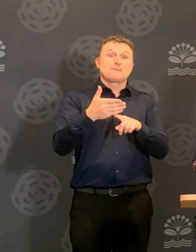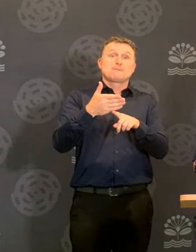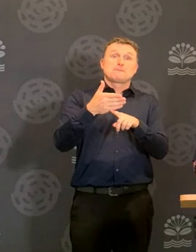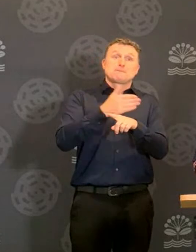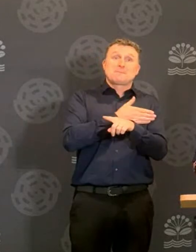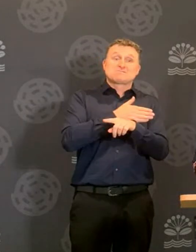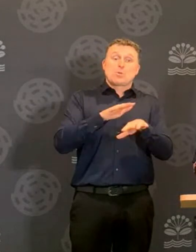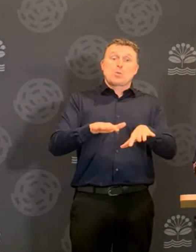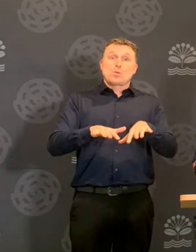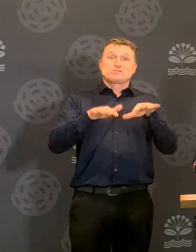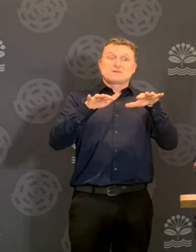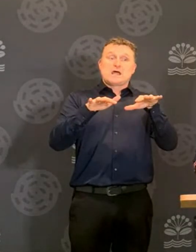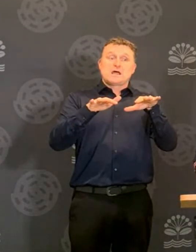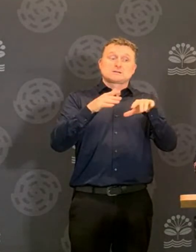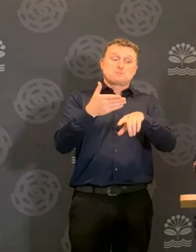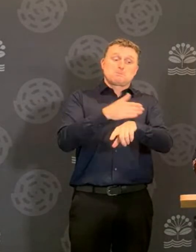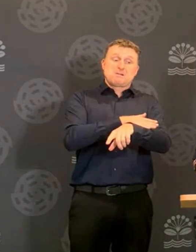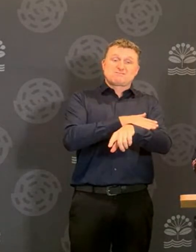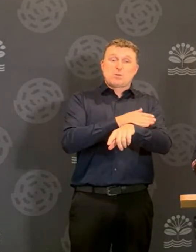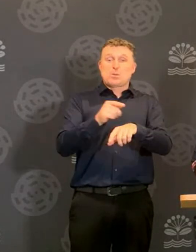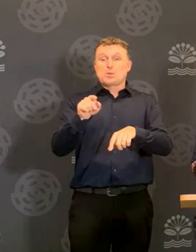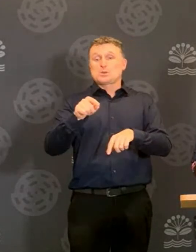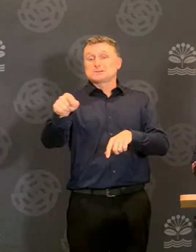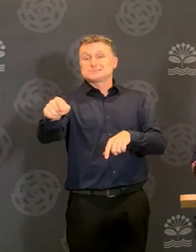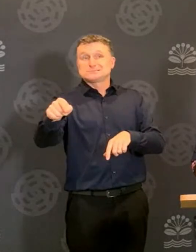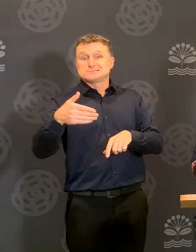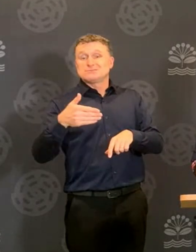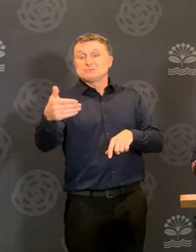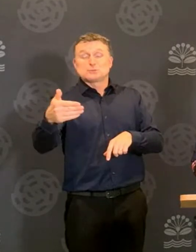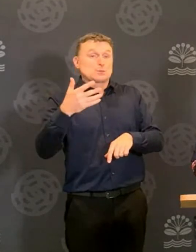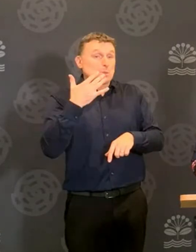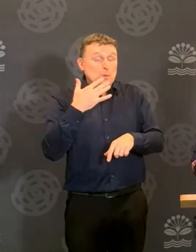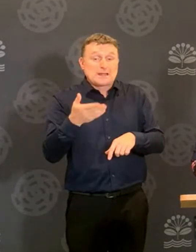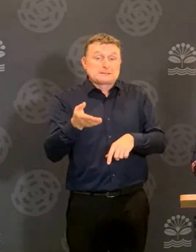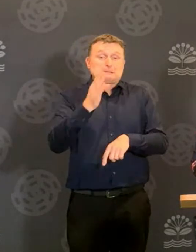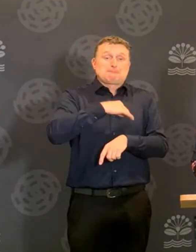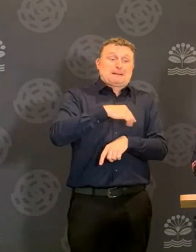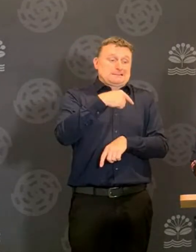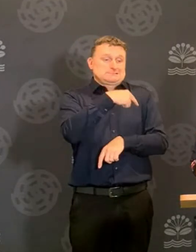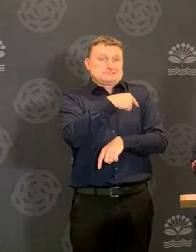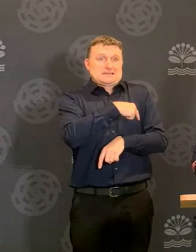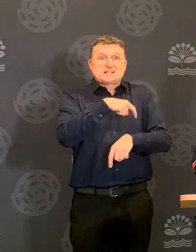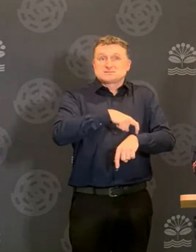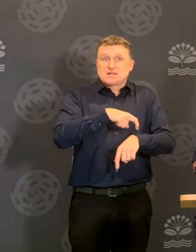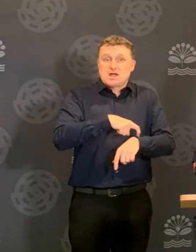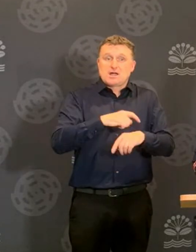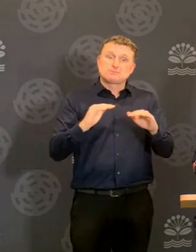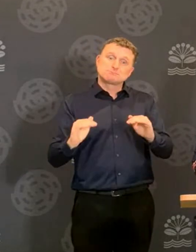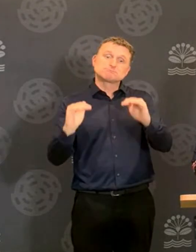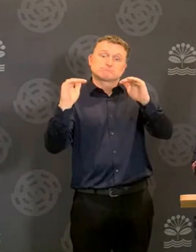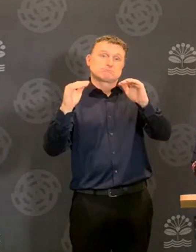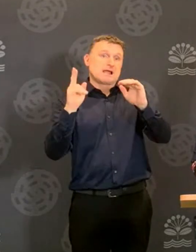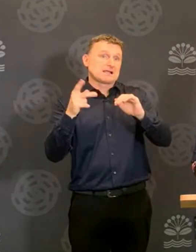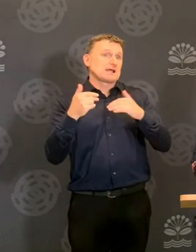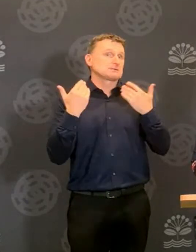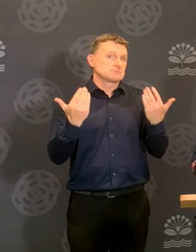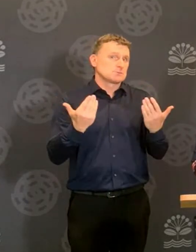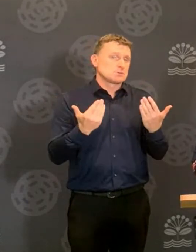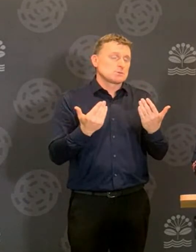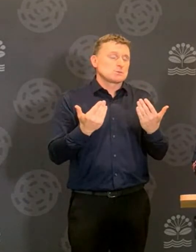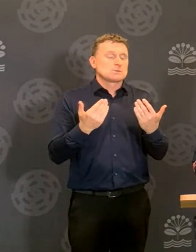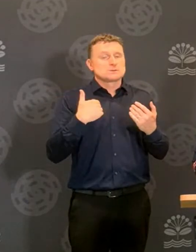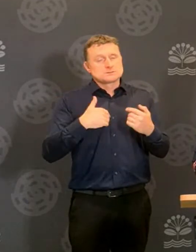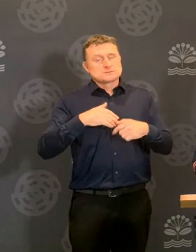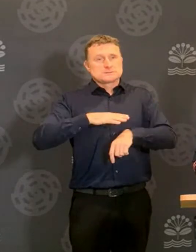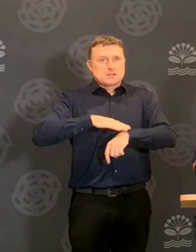some things will bounce back very quickly. There are aspects of work that we can get on with and repair in the very short term, but some of the things we'll need